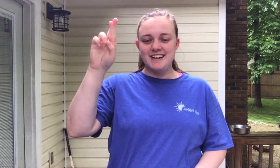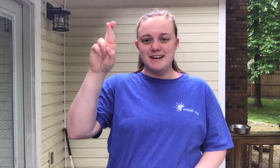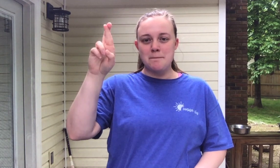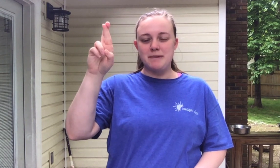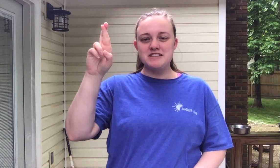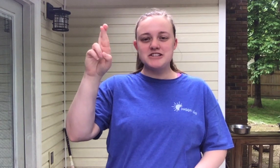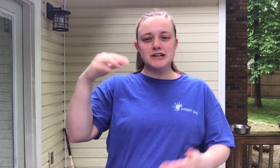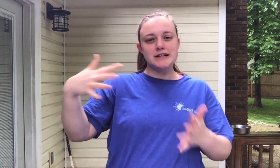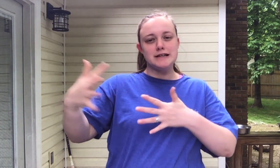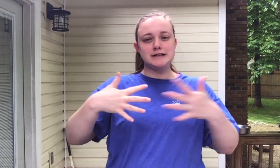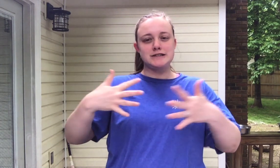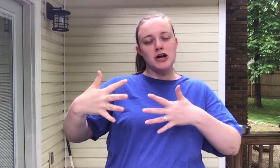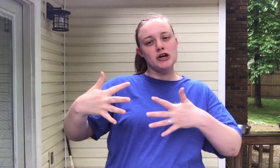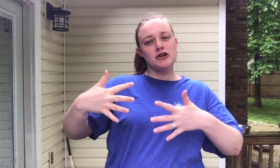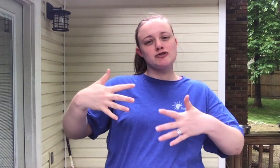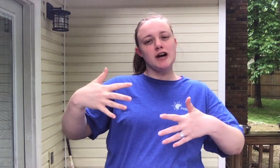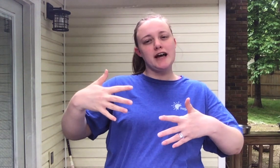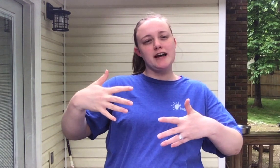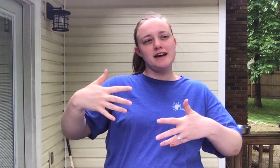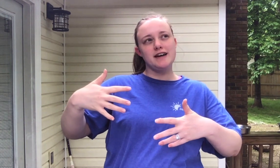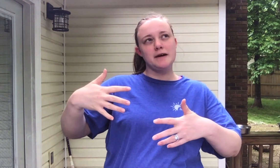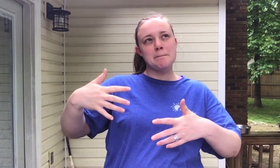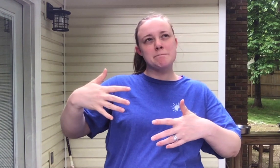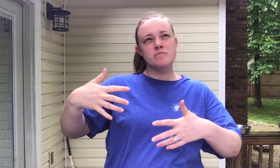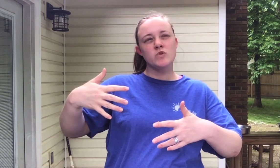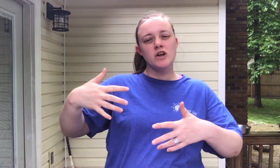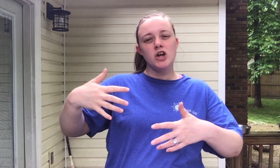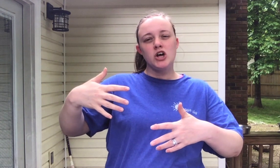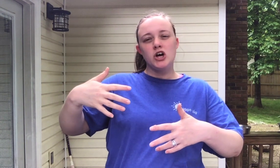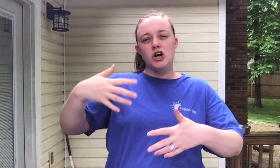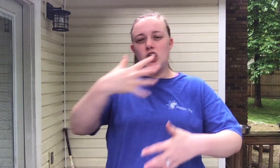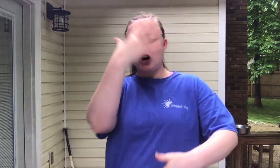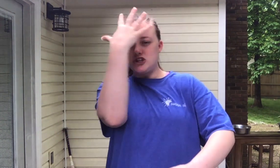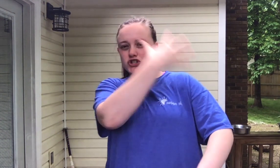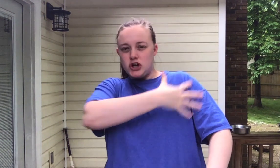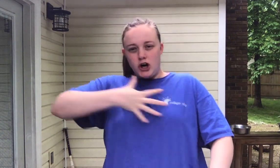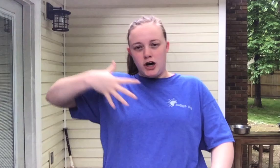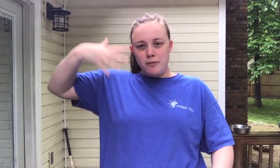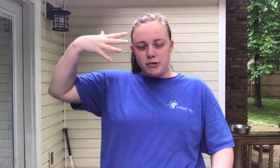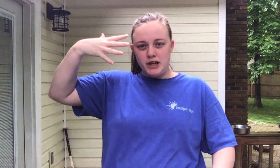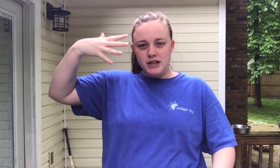And Buster is gray on top